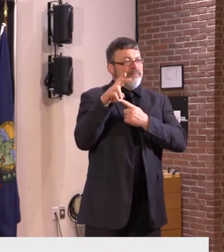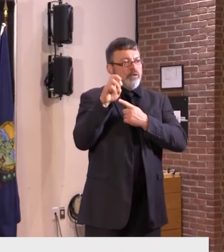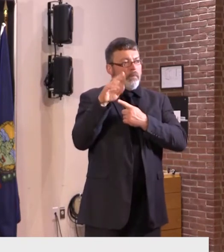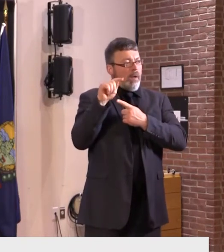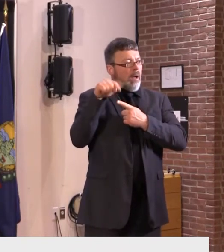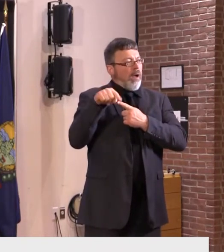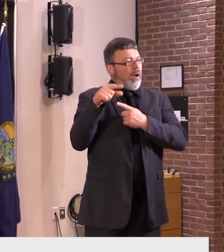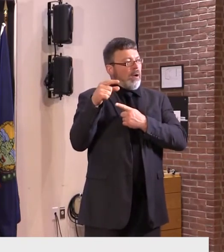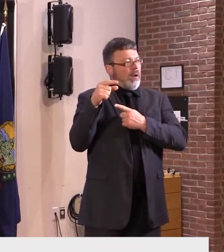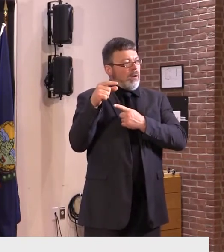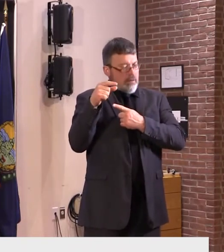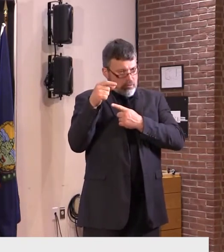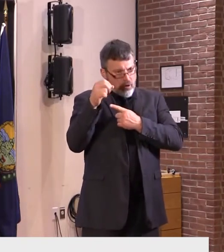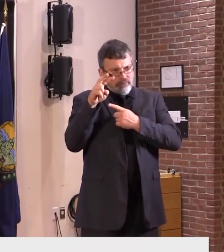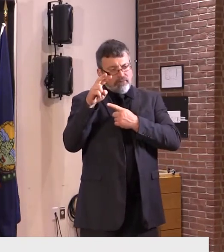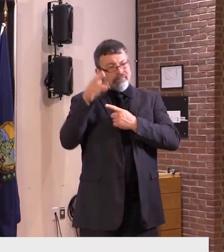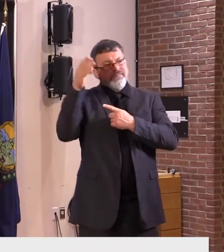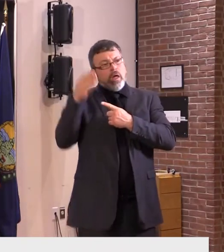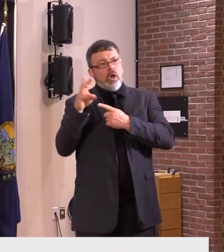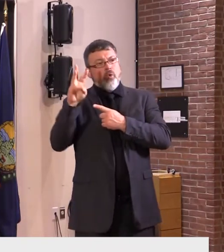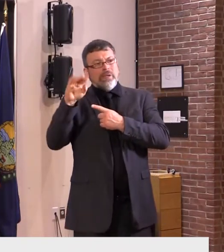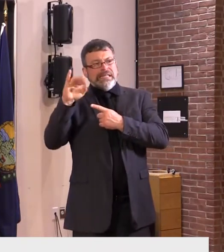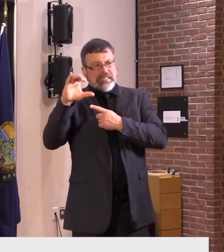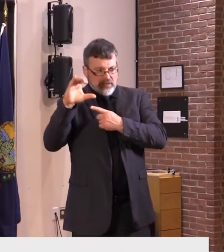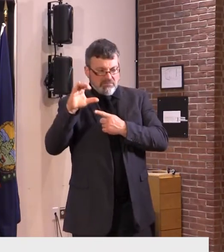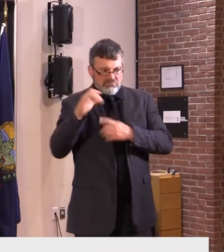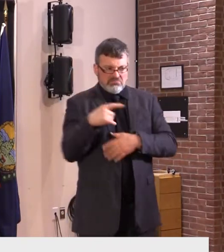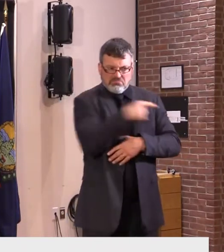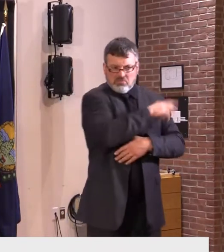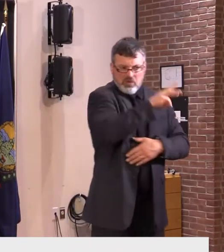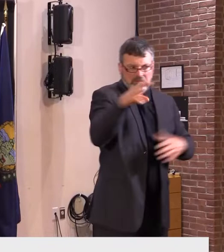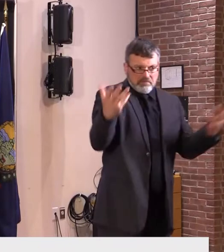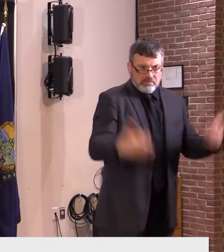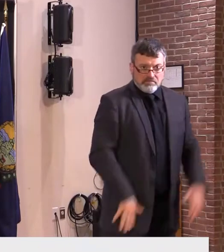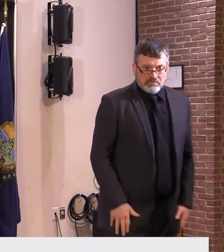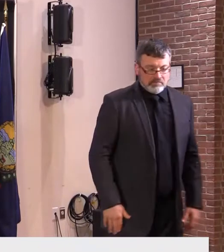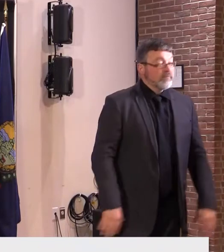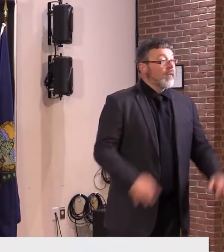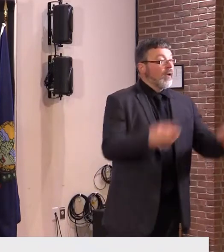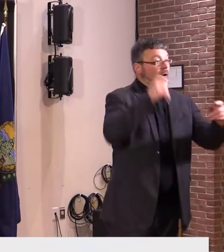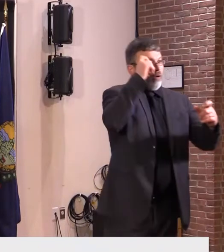Thank you, Dr. Levine. And we'll now open up to questions. Starting with folks in the room.